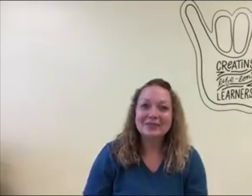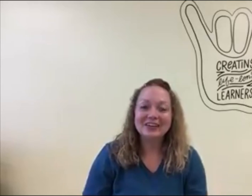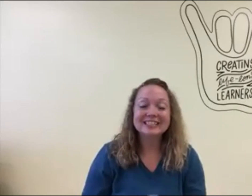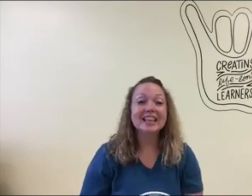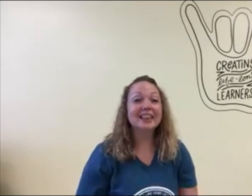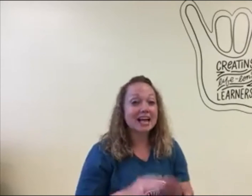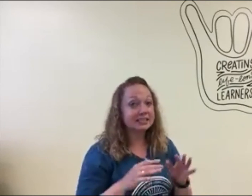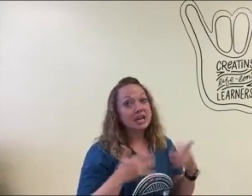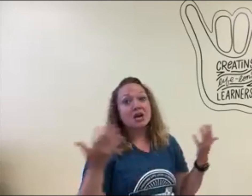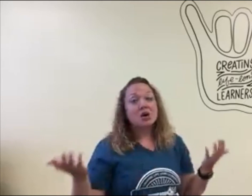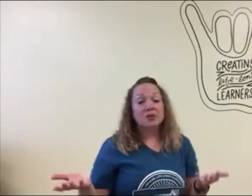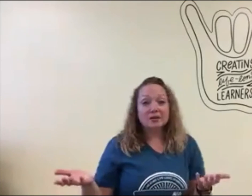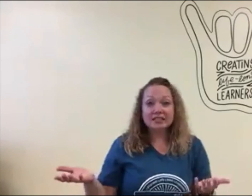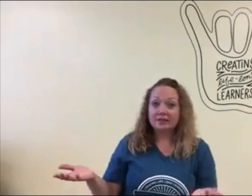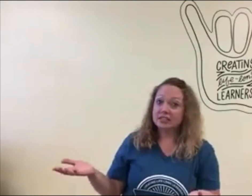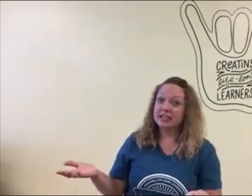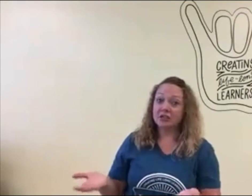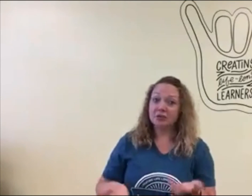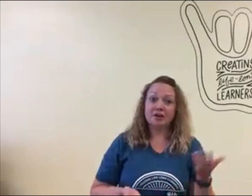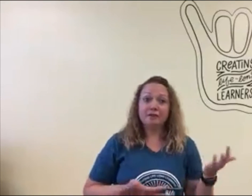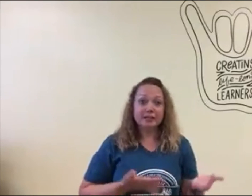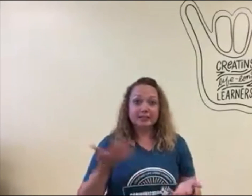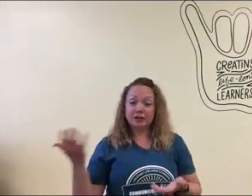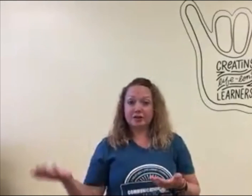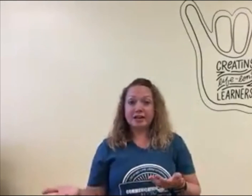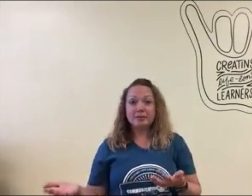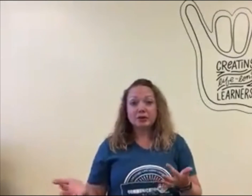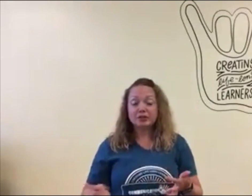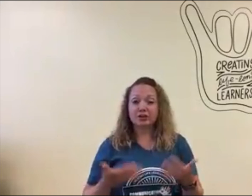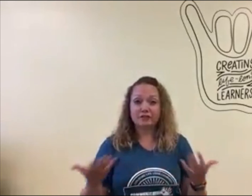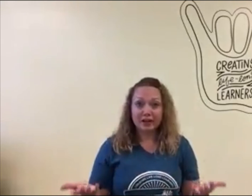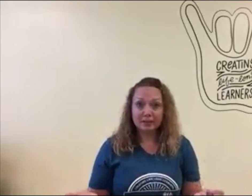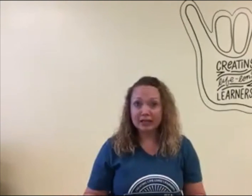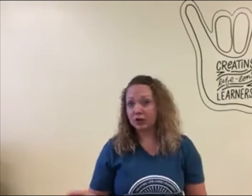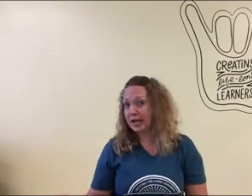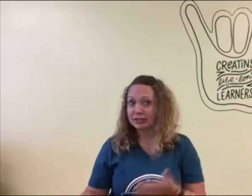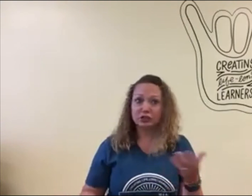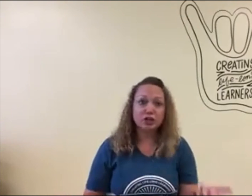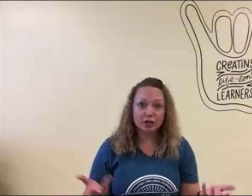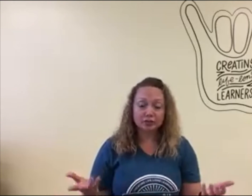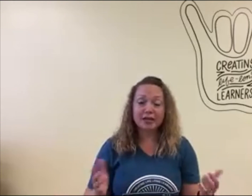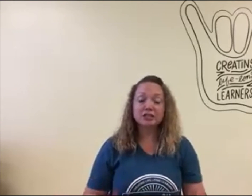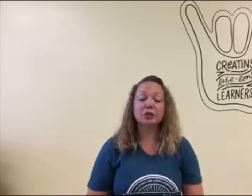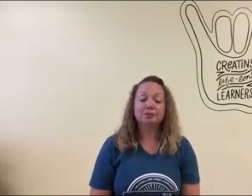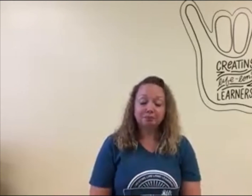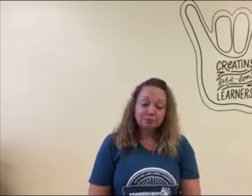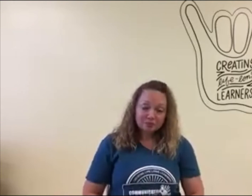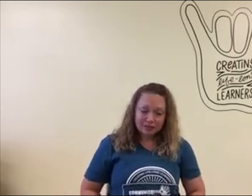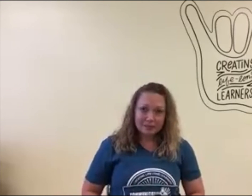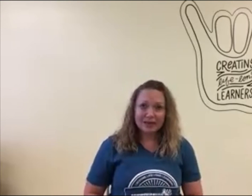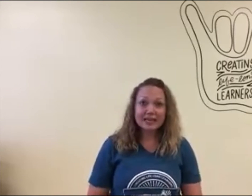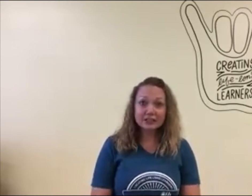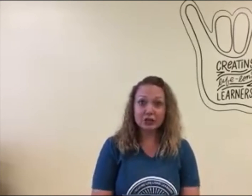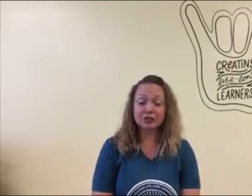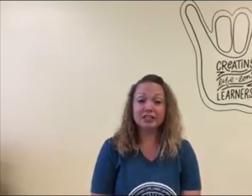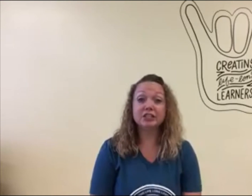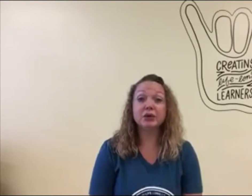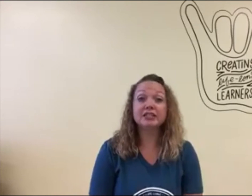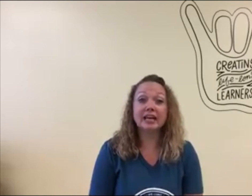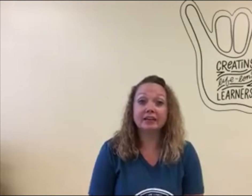friends. And last, we always have to say hello to our friends and our neighbors and our family and our cats and our dogs, right? So my next song, you need to know the sign